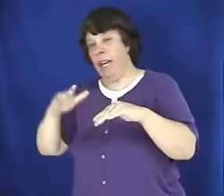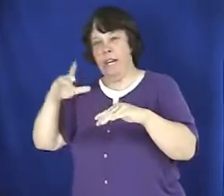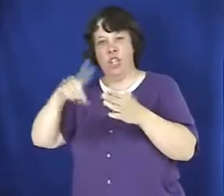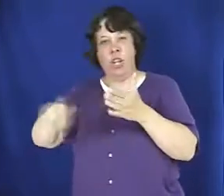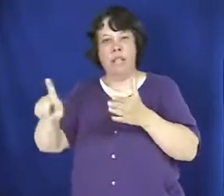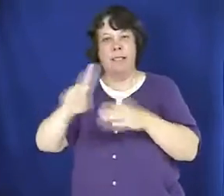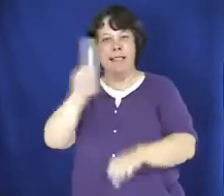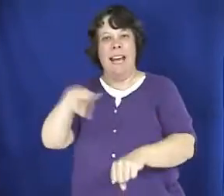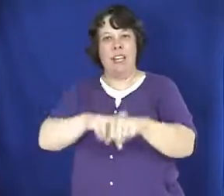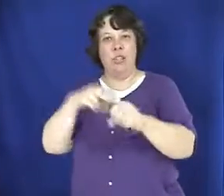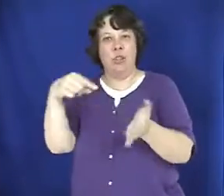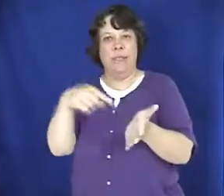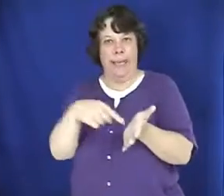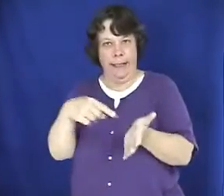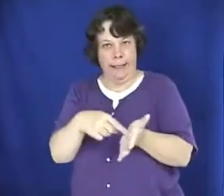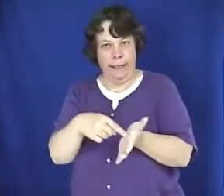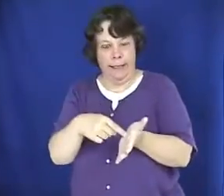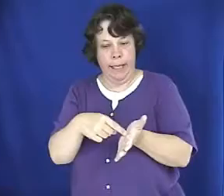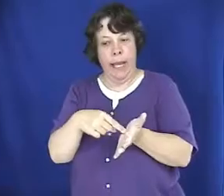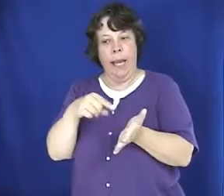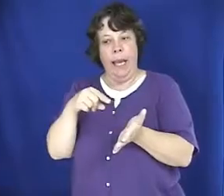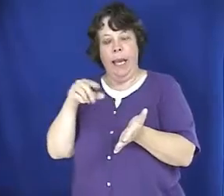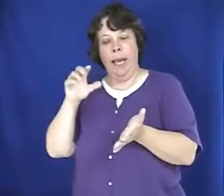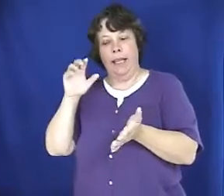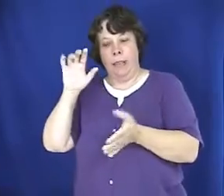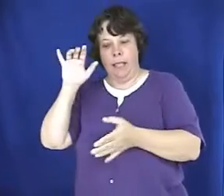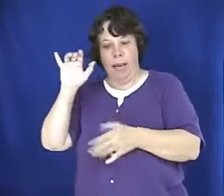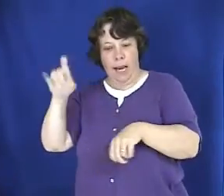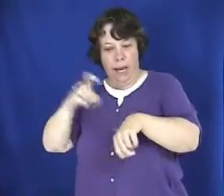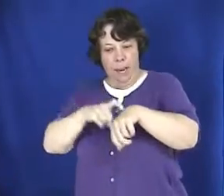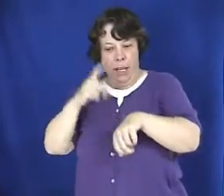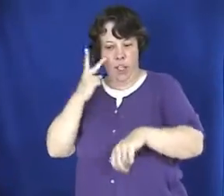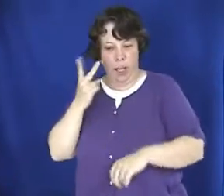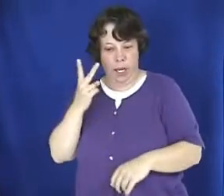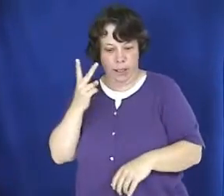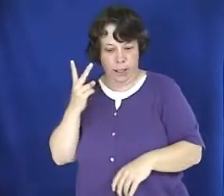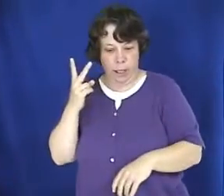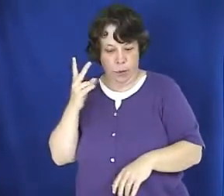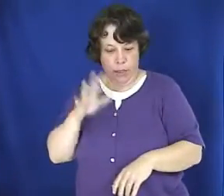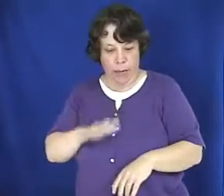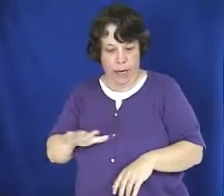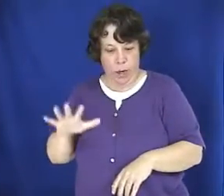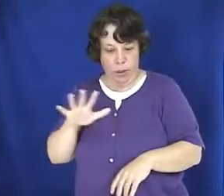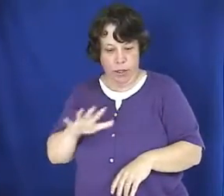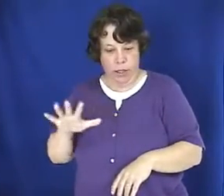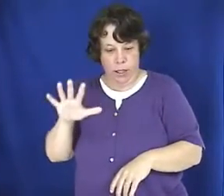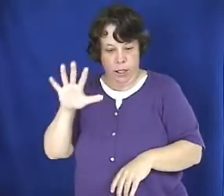I checked the national debt, and at the time I checked, it was about